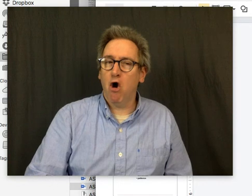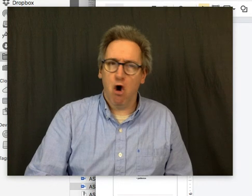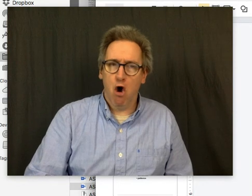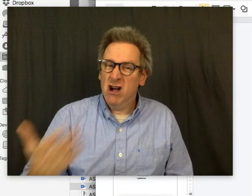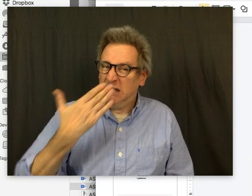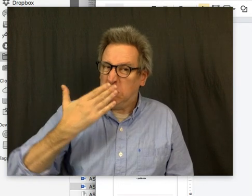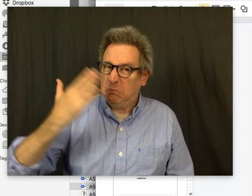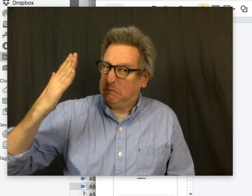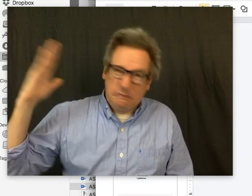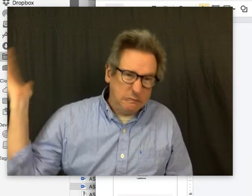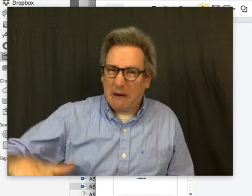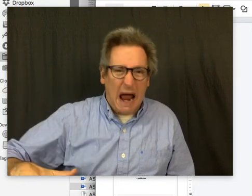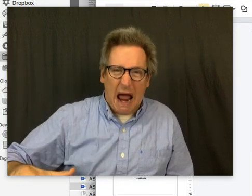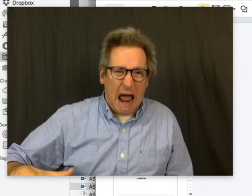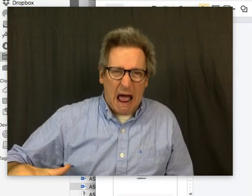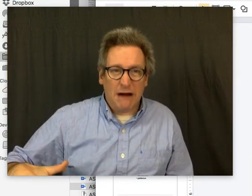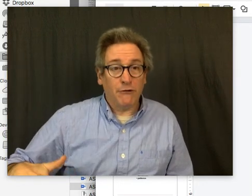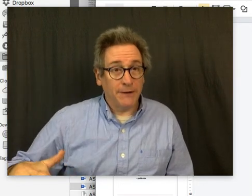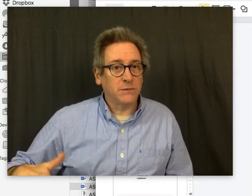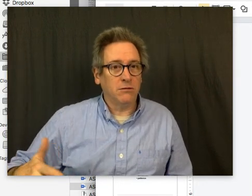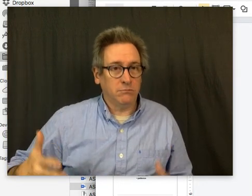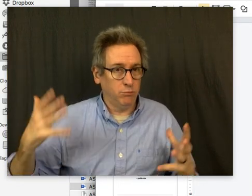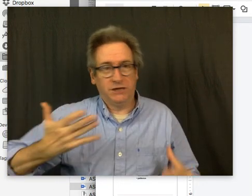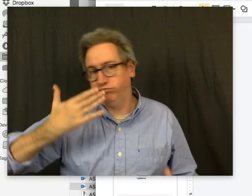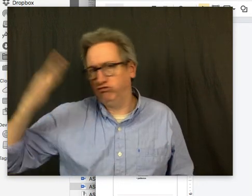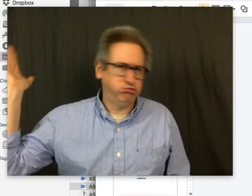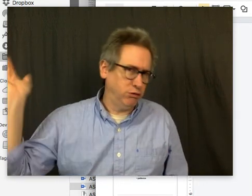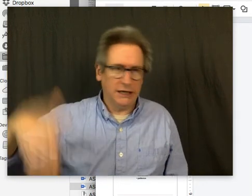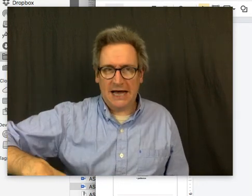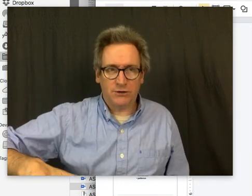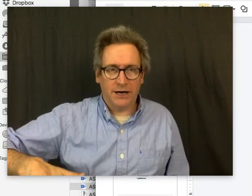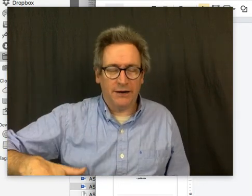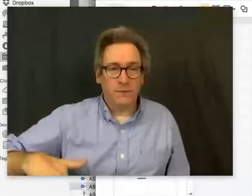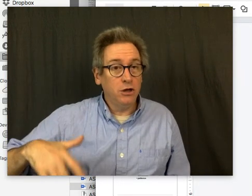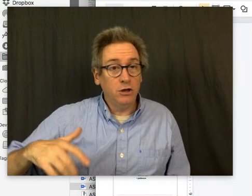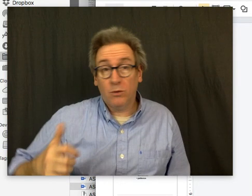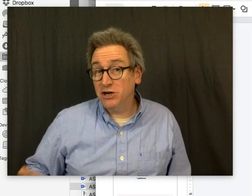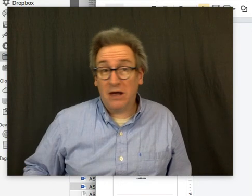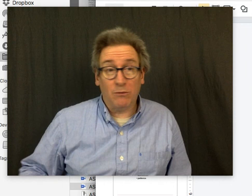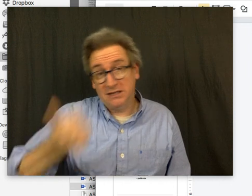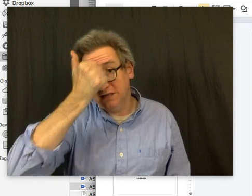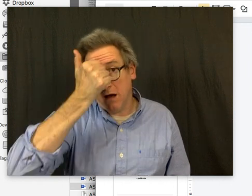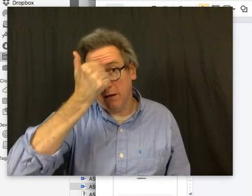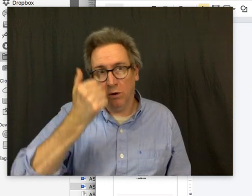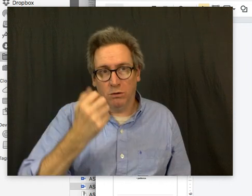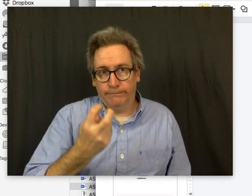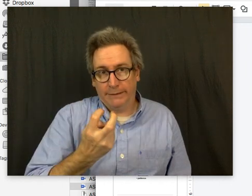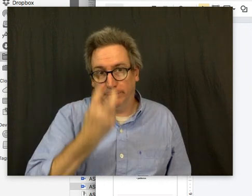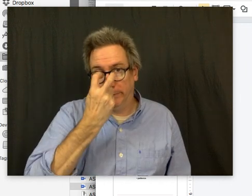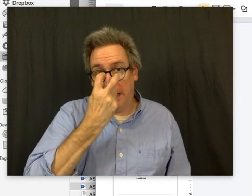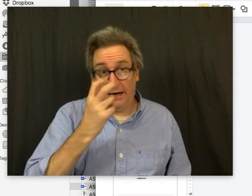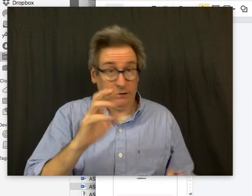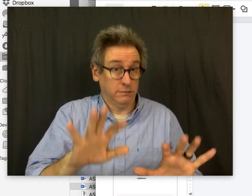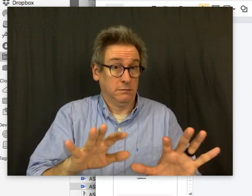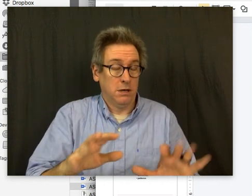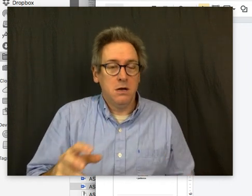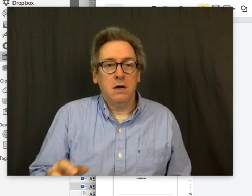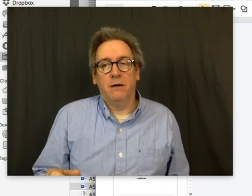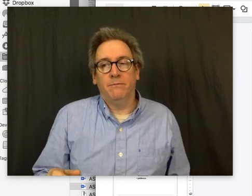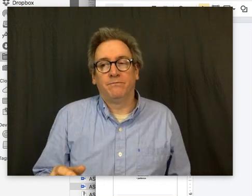how, oh, bad, right? We exaggerate it. You don't want to do that with dumb or like blind.